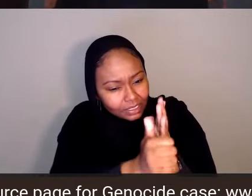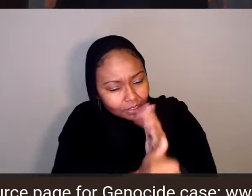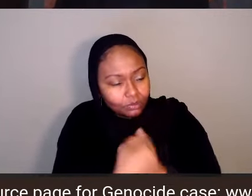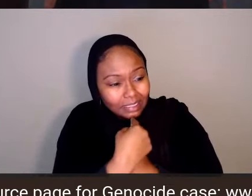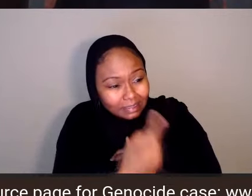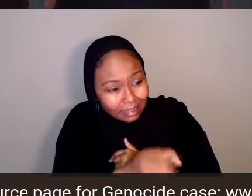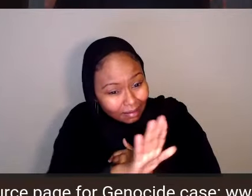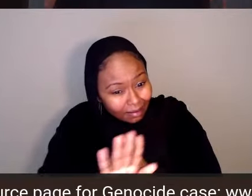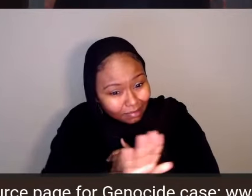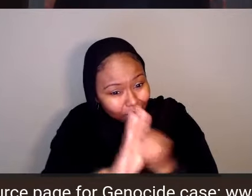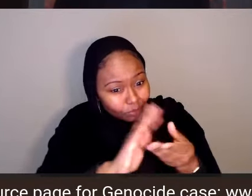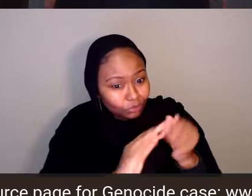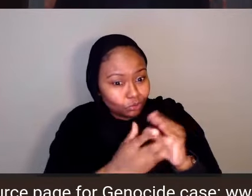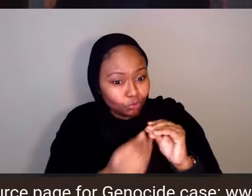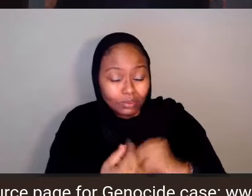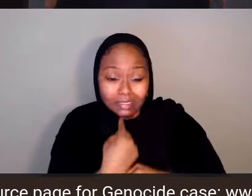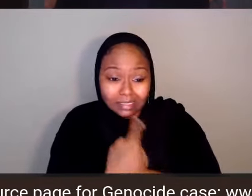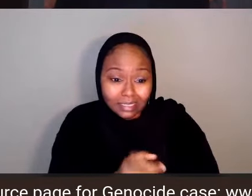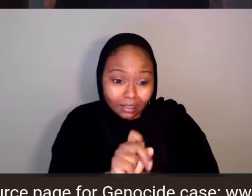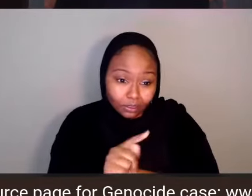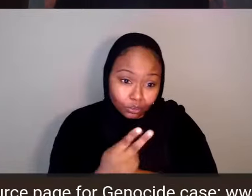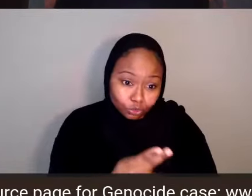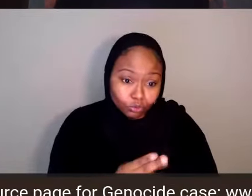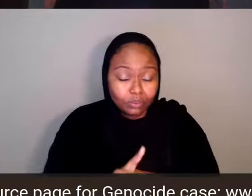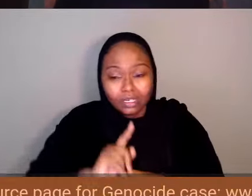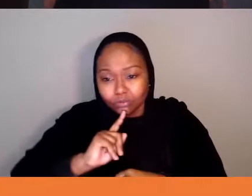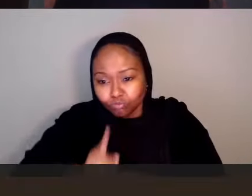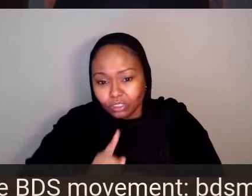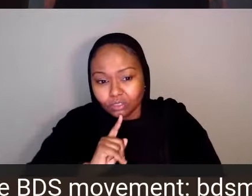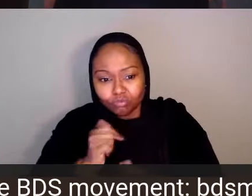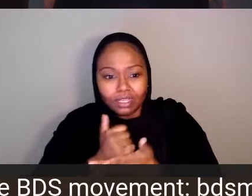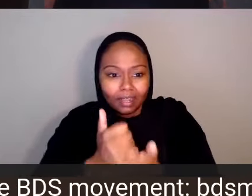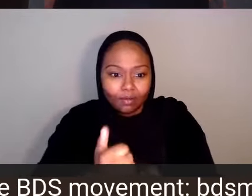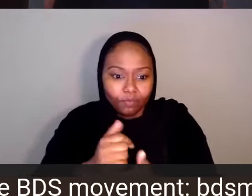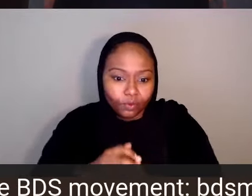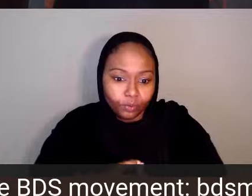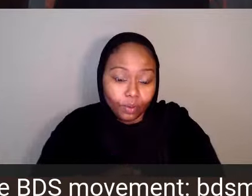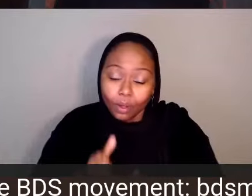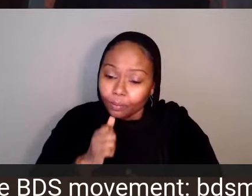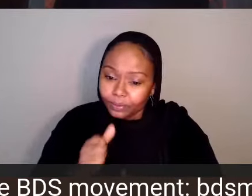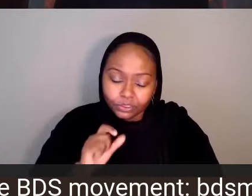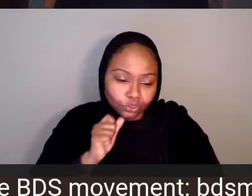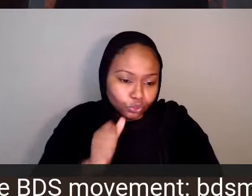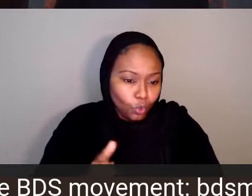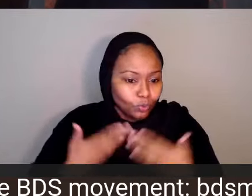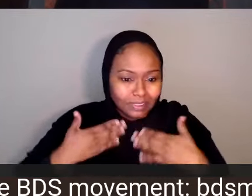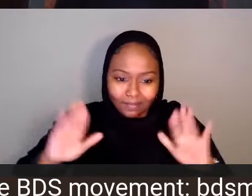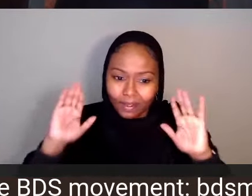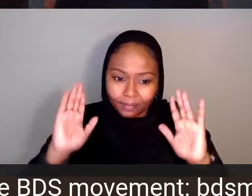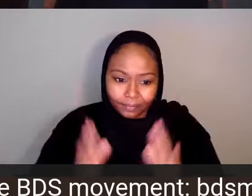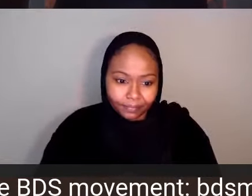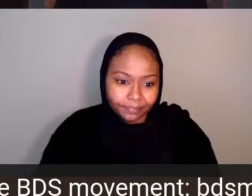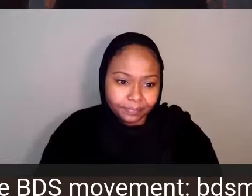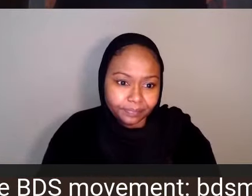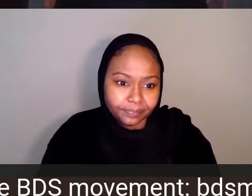story, telling the truth is really, really helpful. But don't give up.